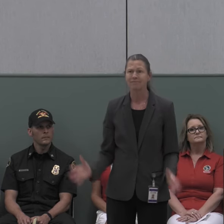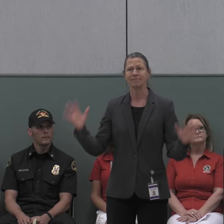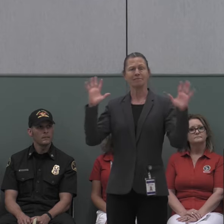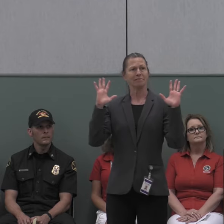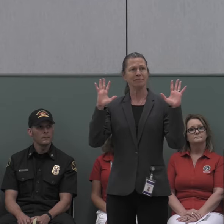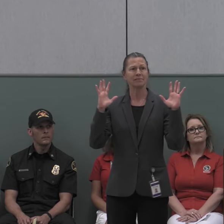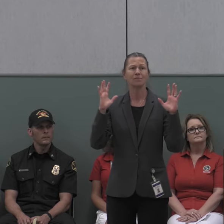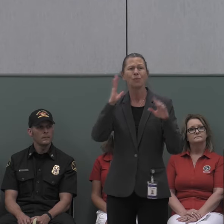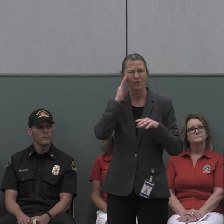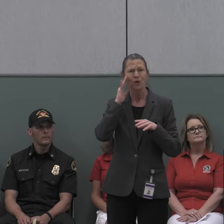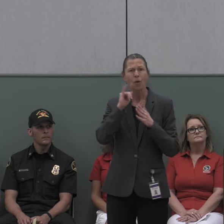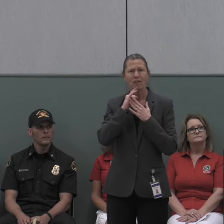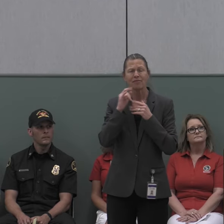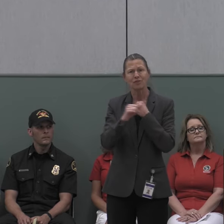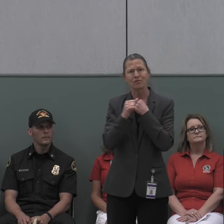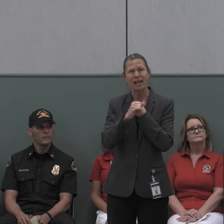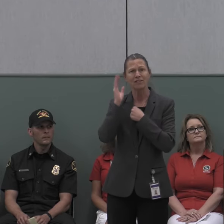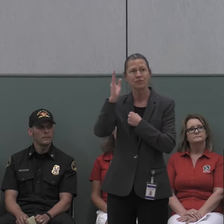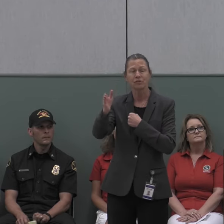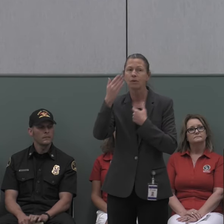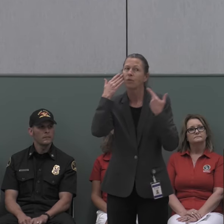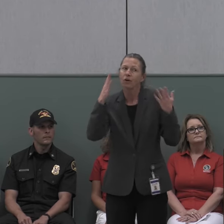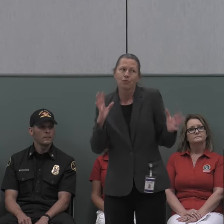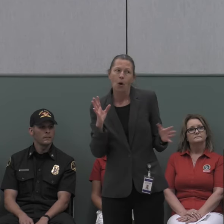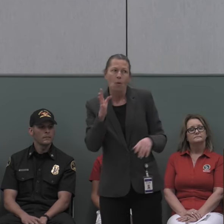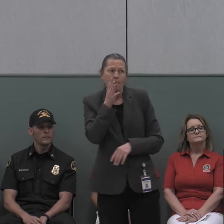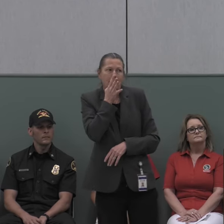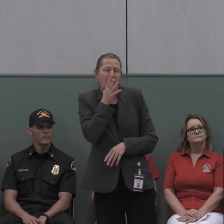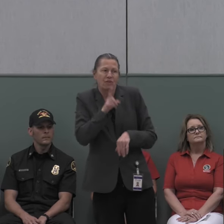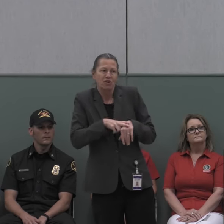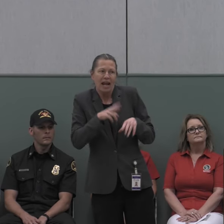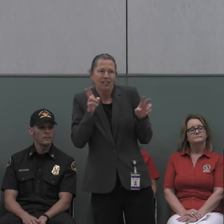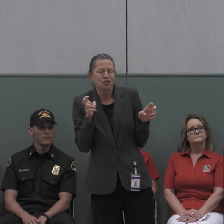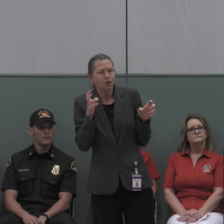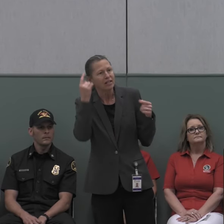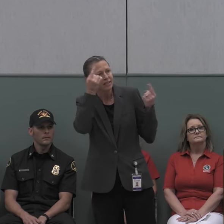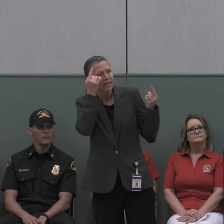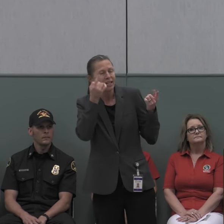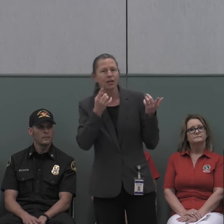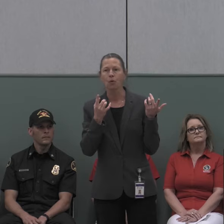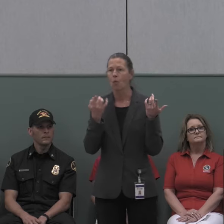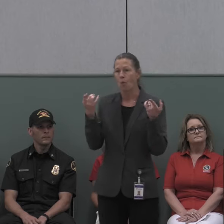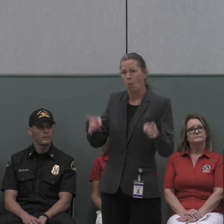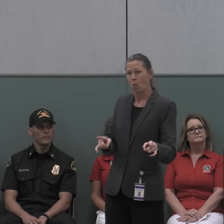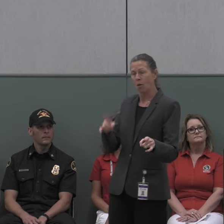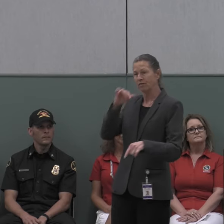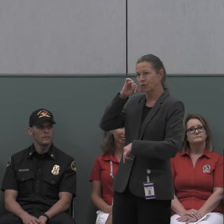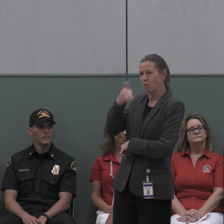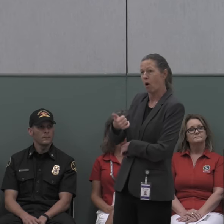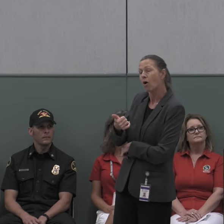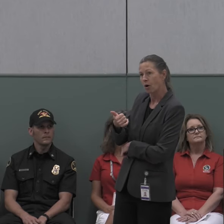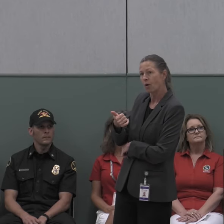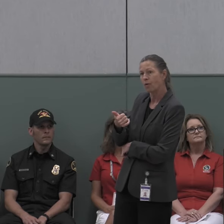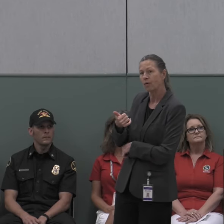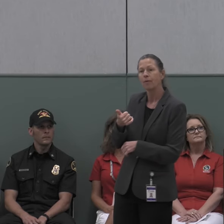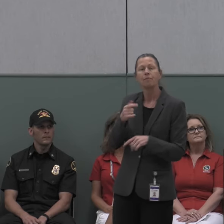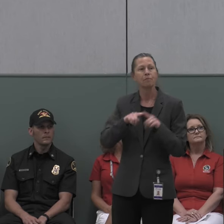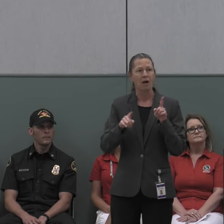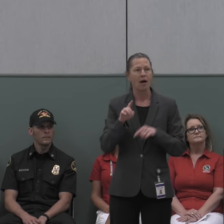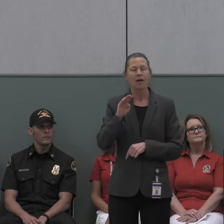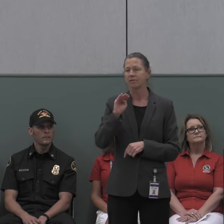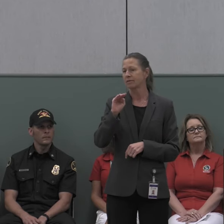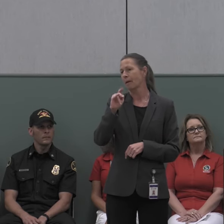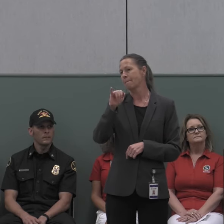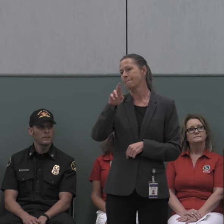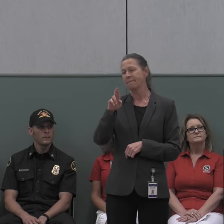ahead. We don't know what Mother Nature's thinking right now. We don't know what tomorrow will bring. But we do know this. Mayor Breeden has us prepared,